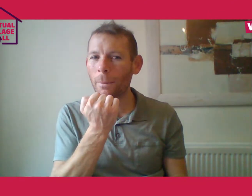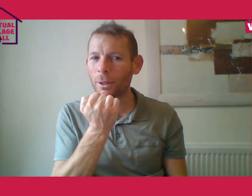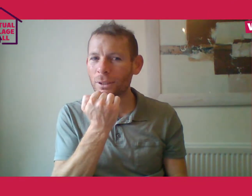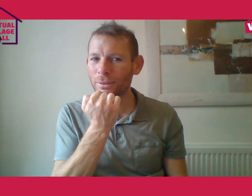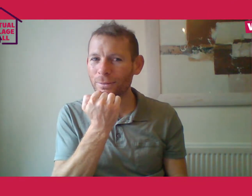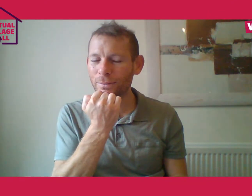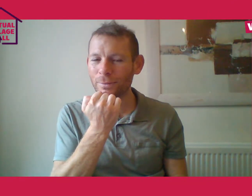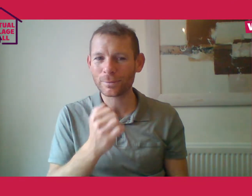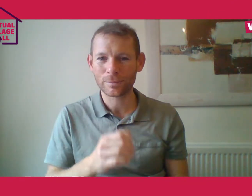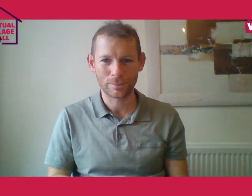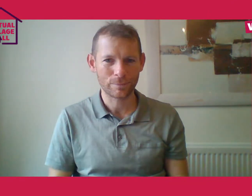learn numbers.